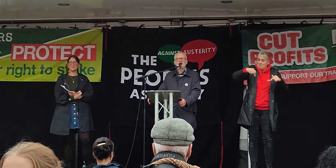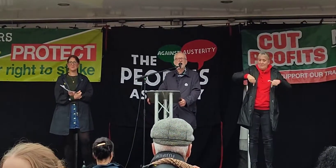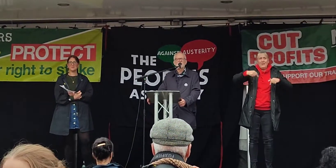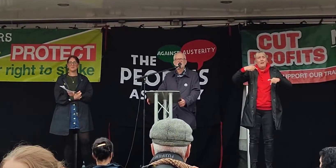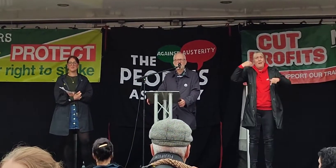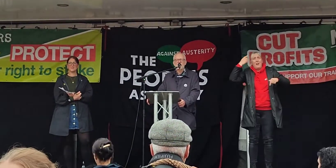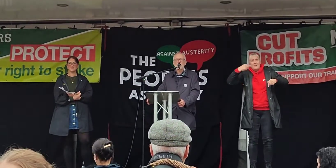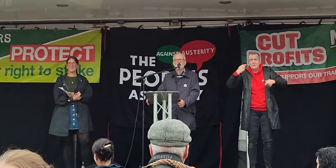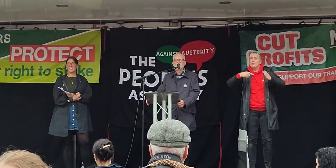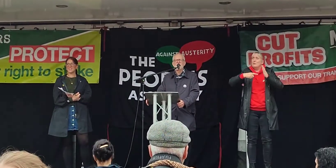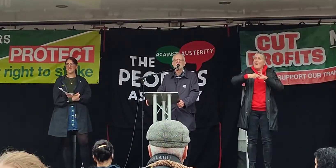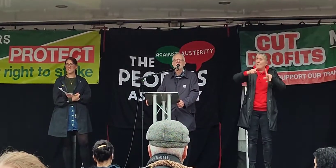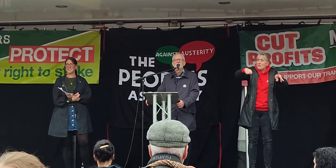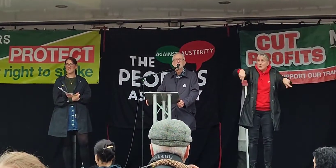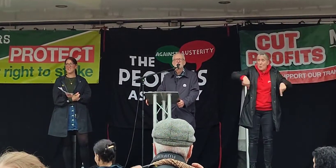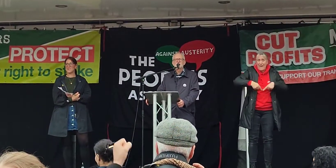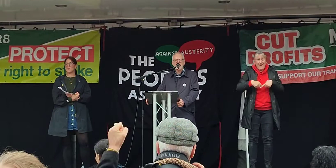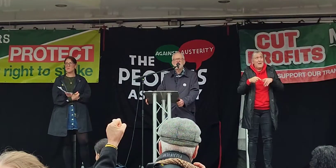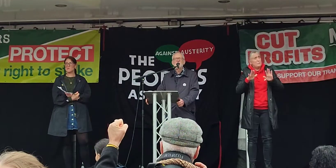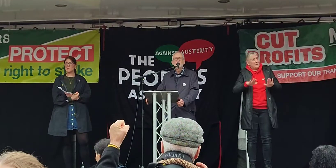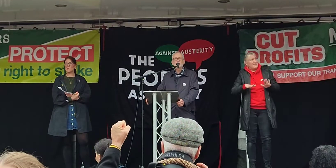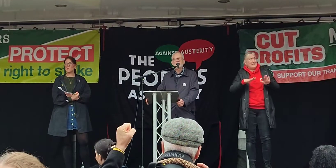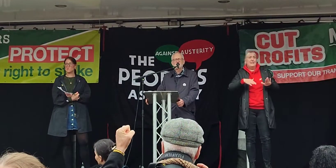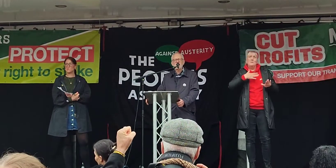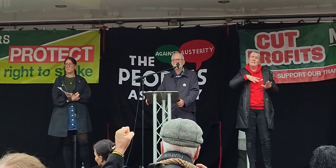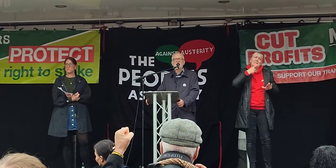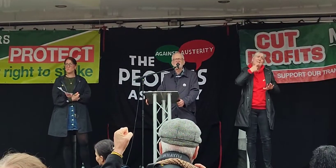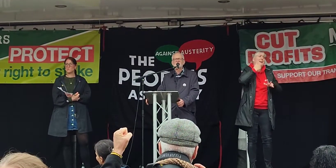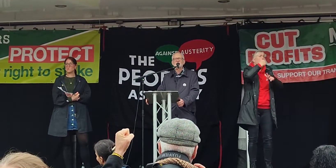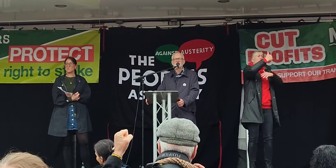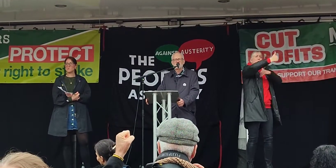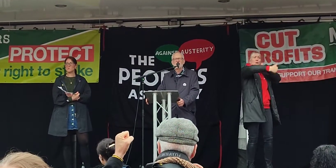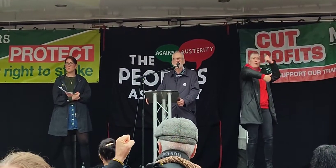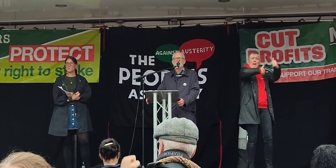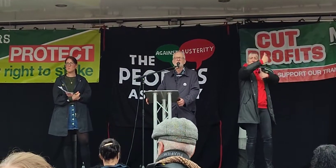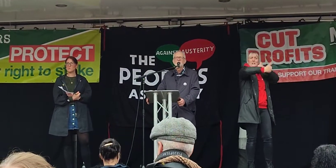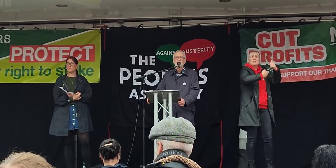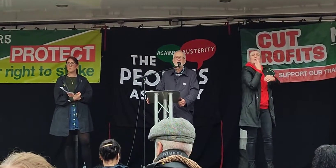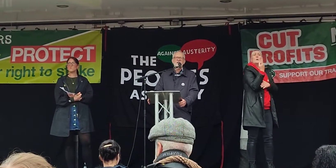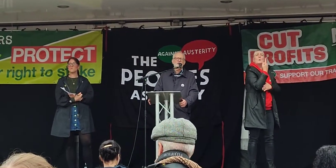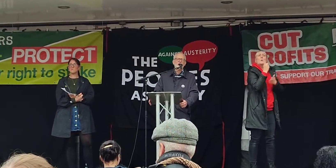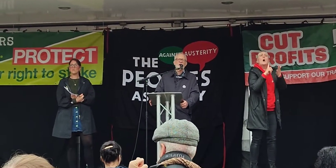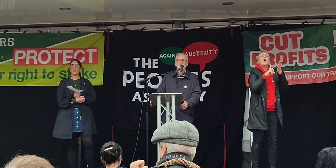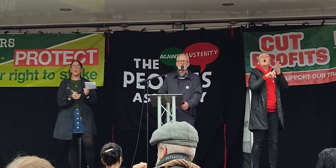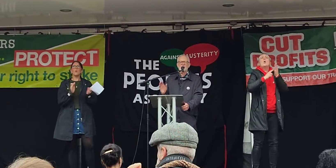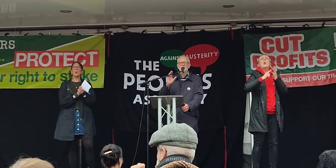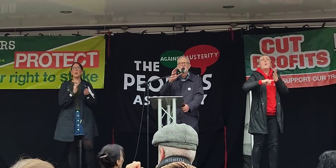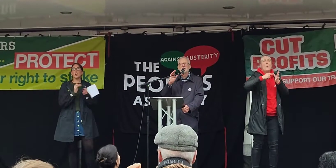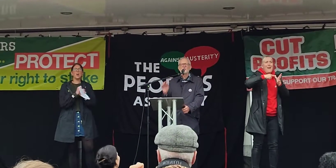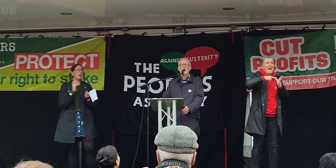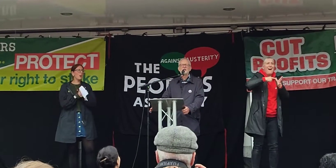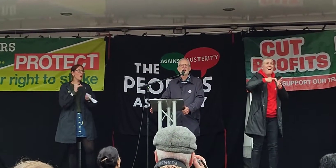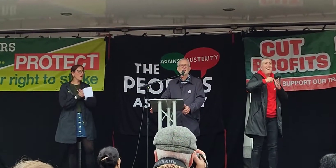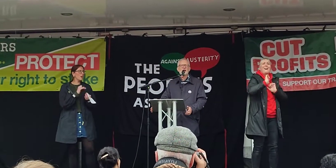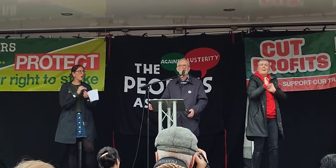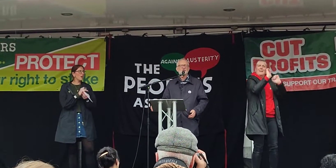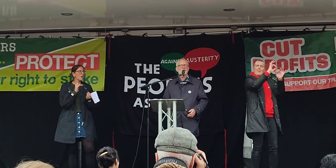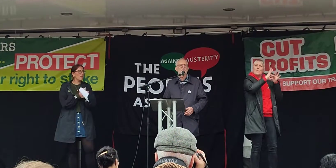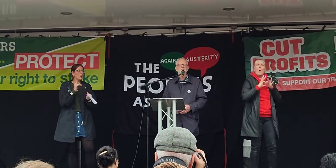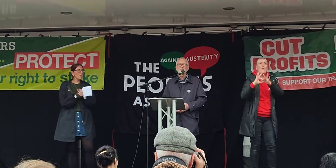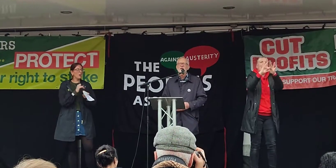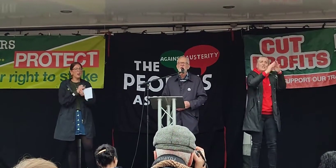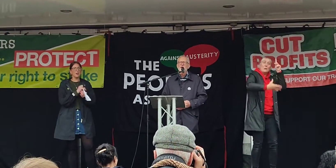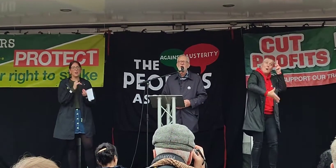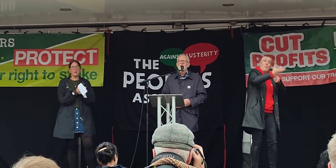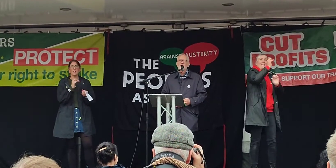London, in Trafalgar Square in Britain, say congratulations to Lula and the coalition that won that